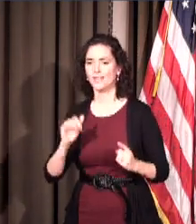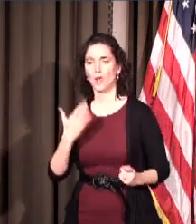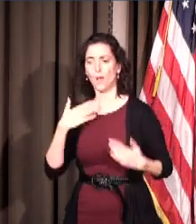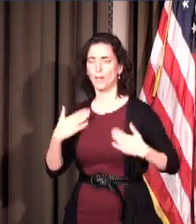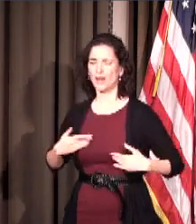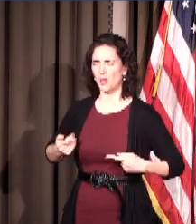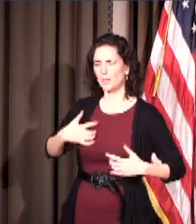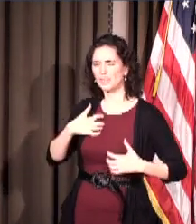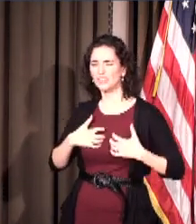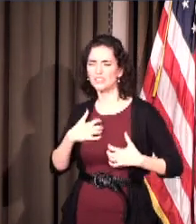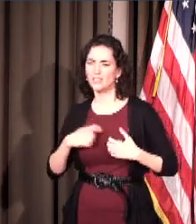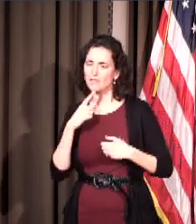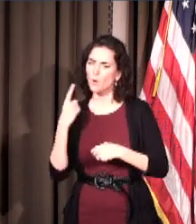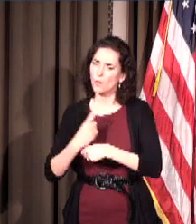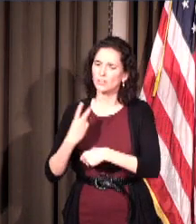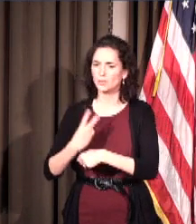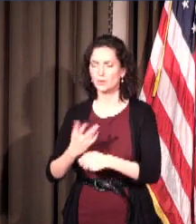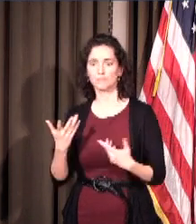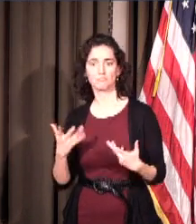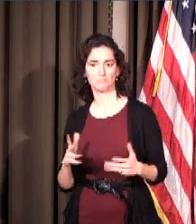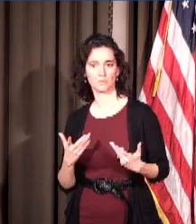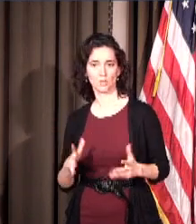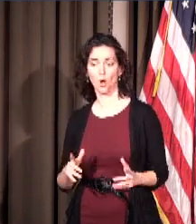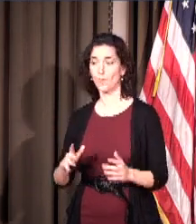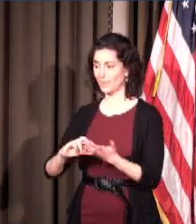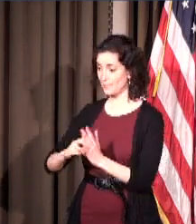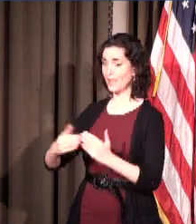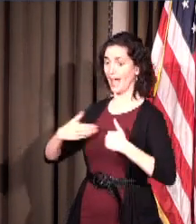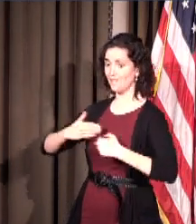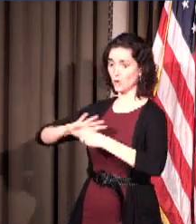The next myth I'd like to cover is to talk about